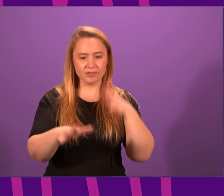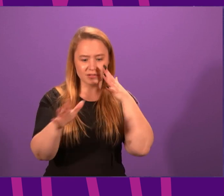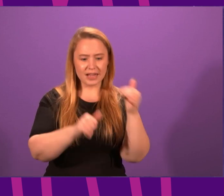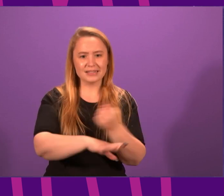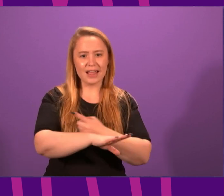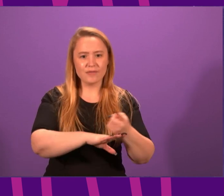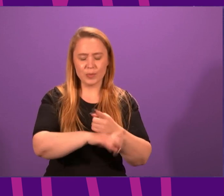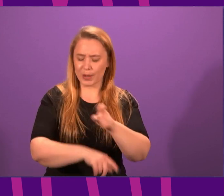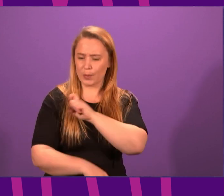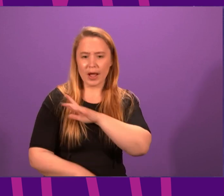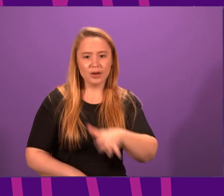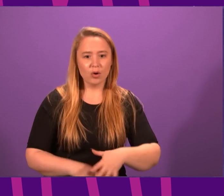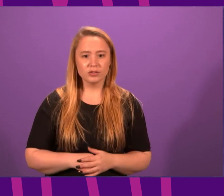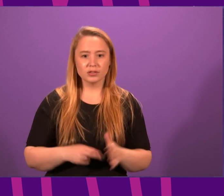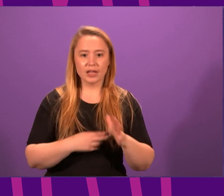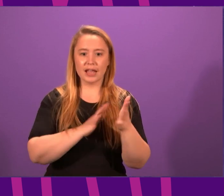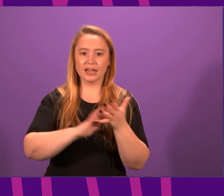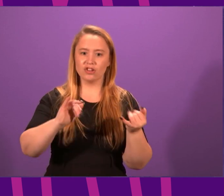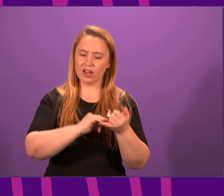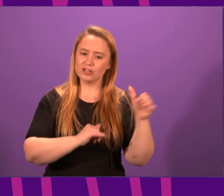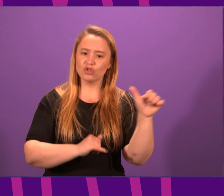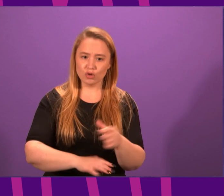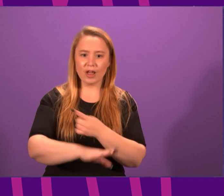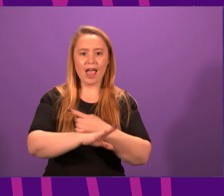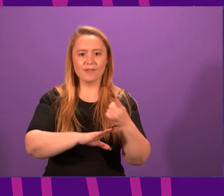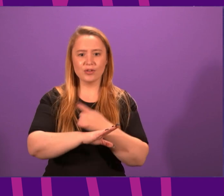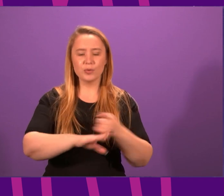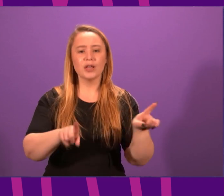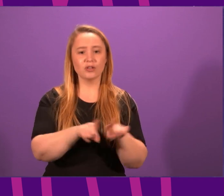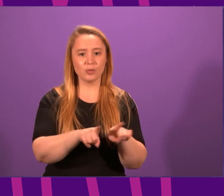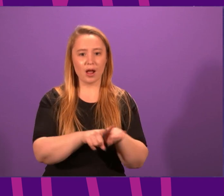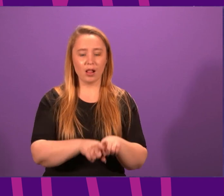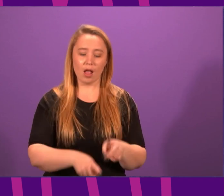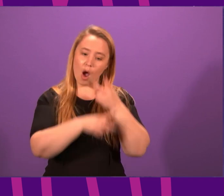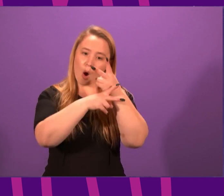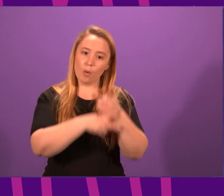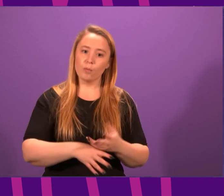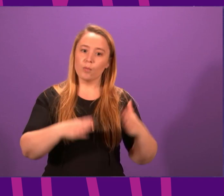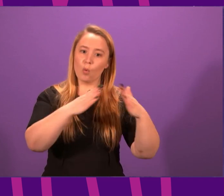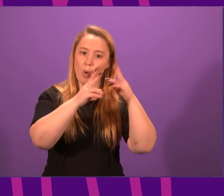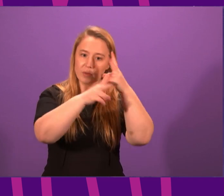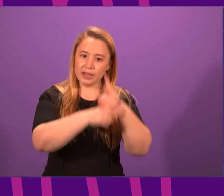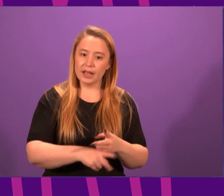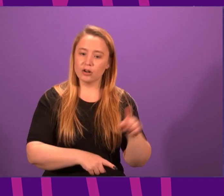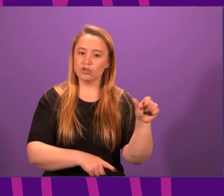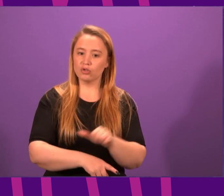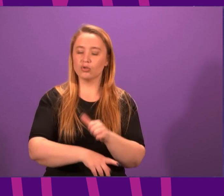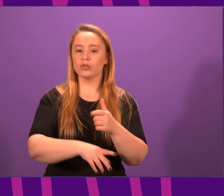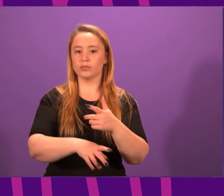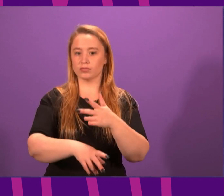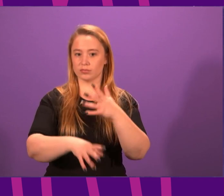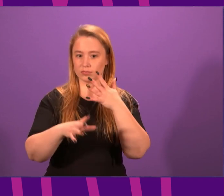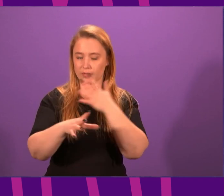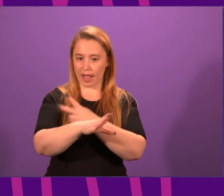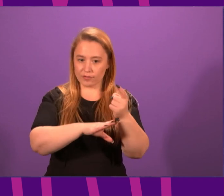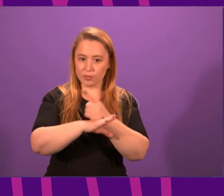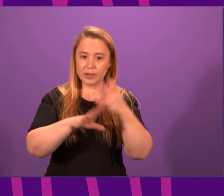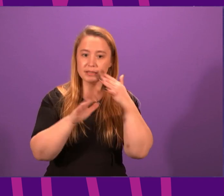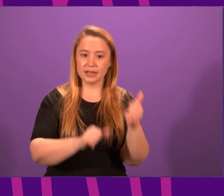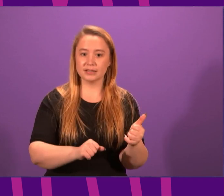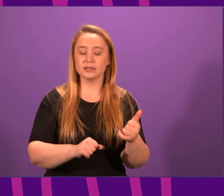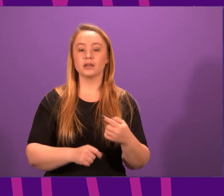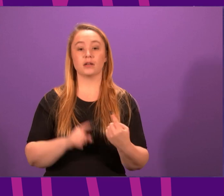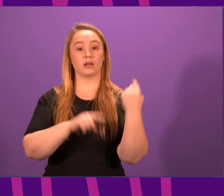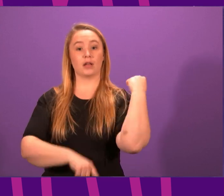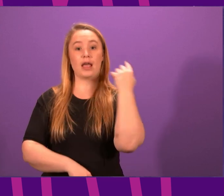member get a test every week? Why can't every home carer get a test every week? In 1957, I'll close on this point, In 1957,